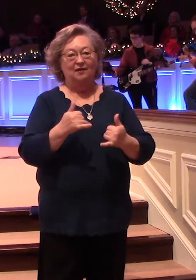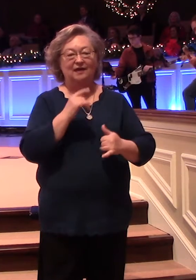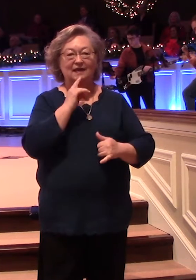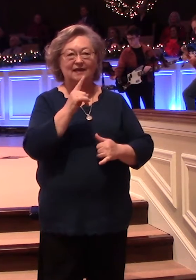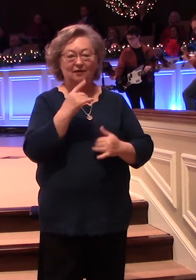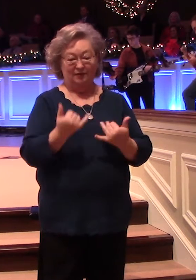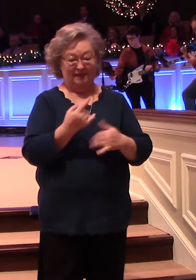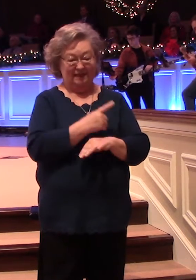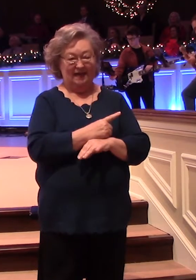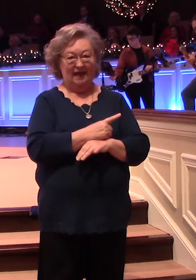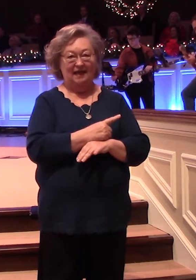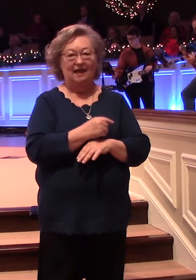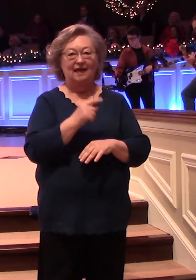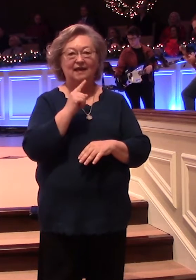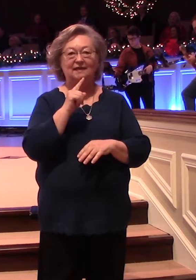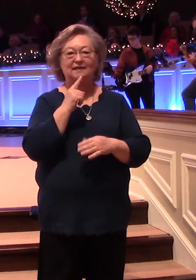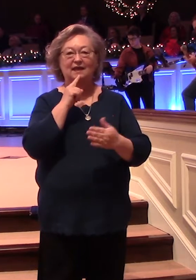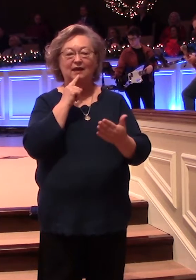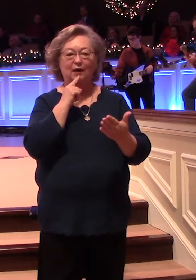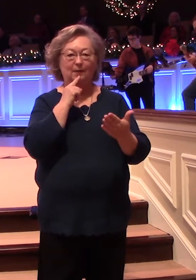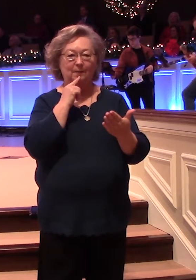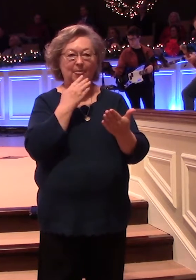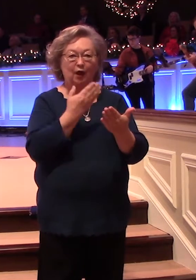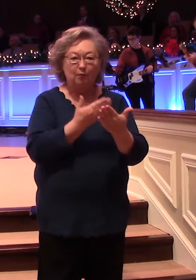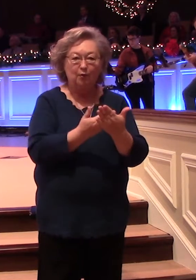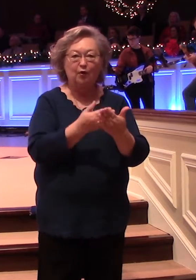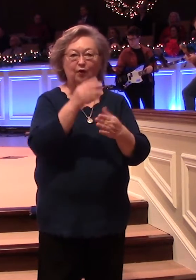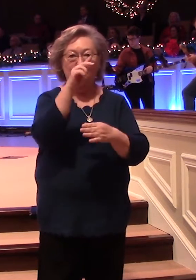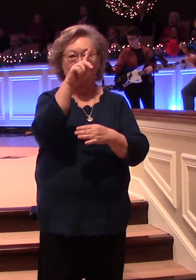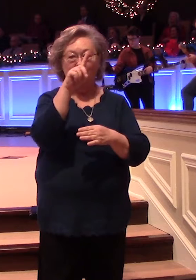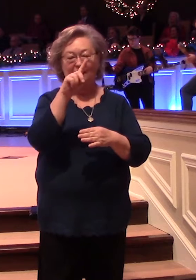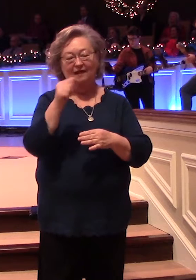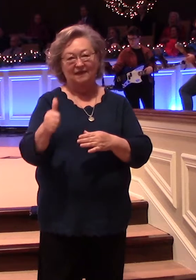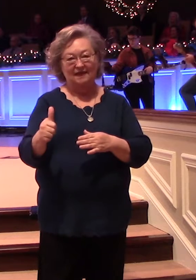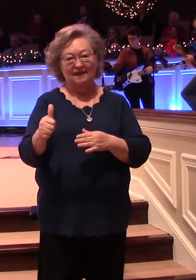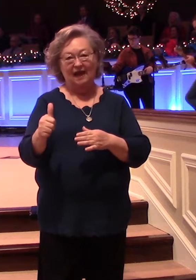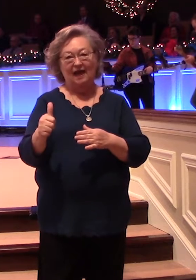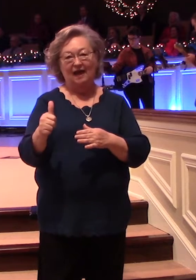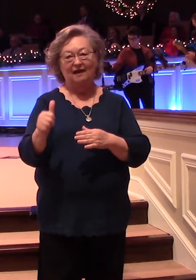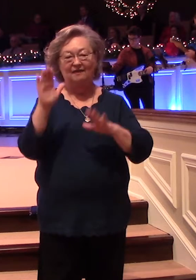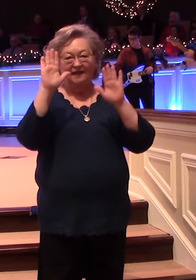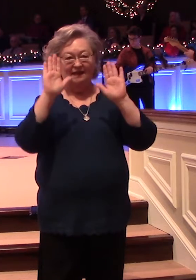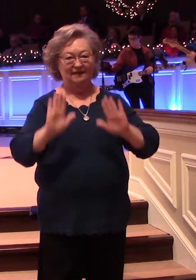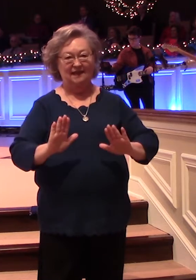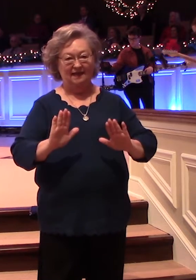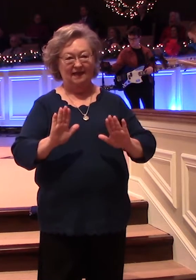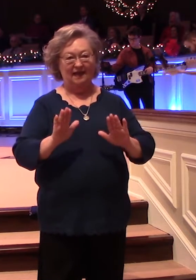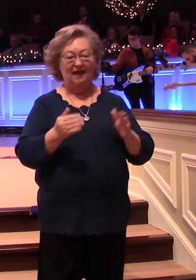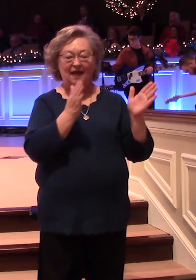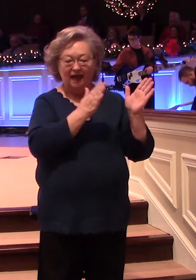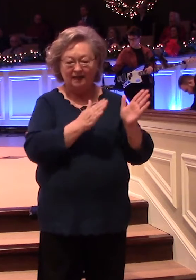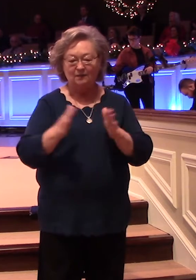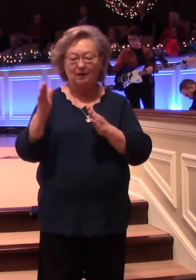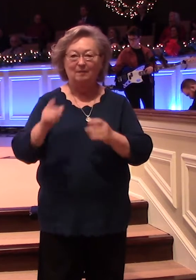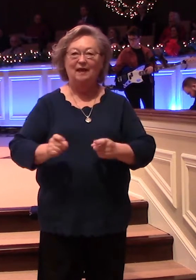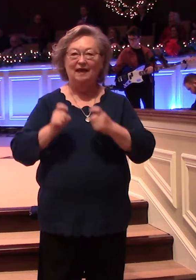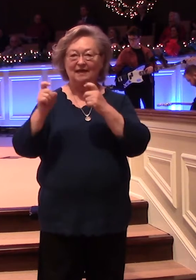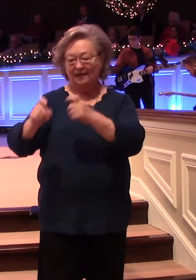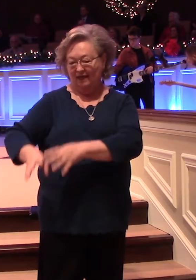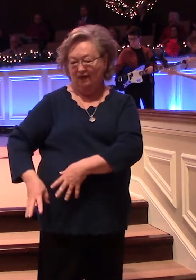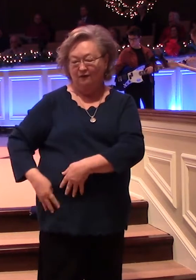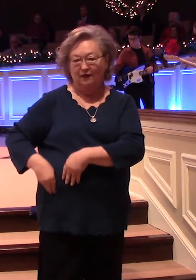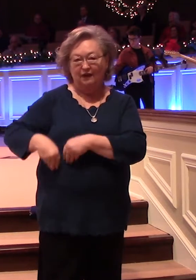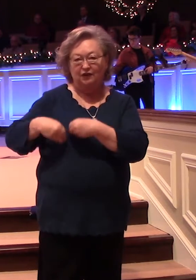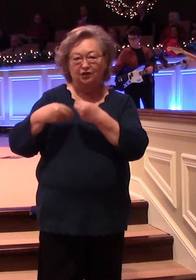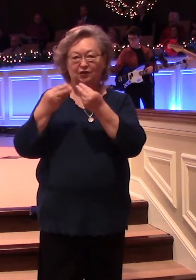give generously and to commit and plan to give generously in the coming year. But giving and Christmas go intimately together.